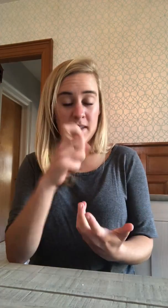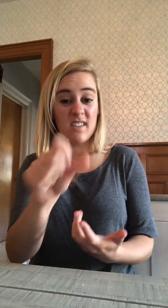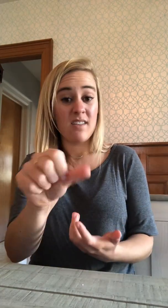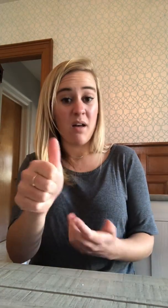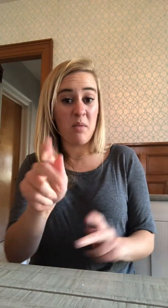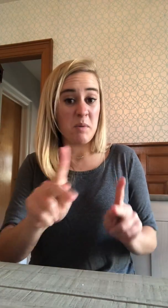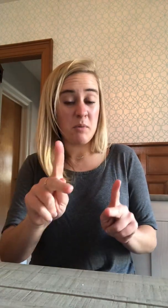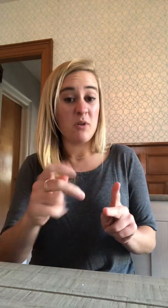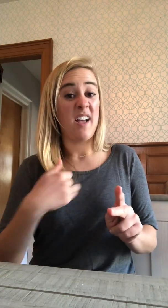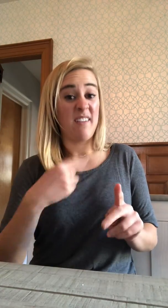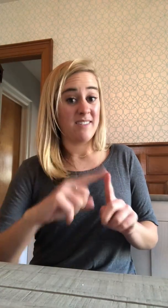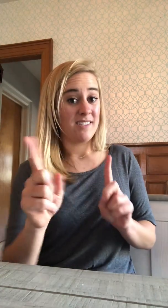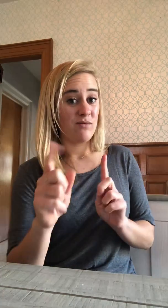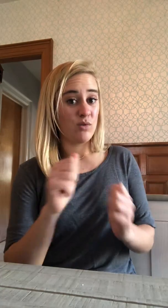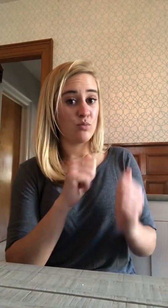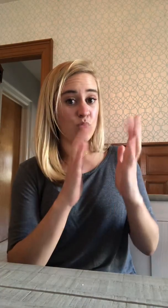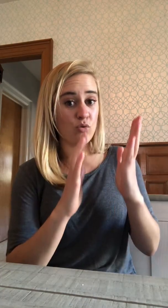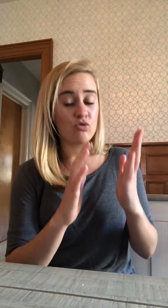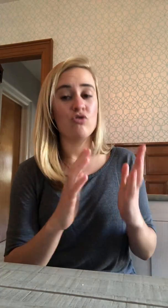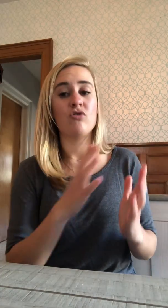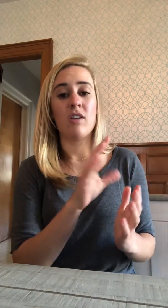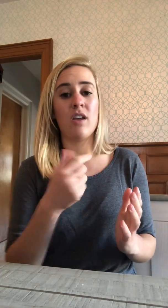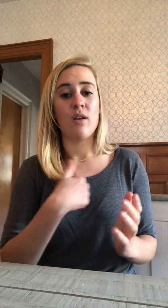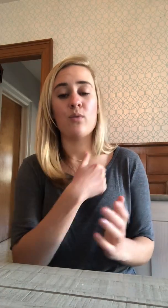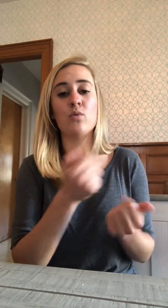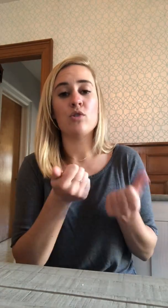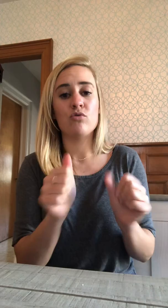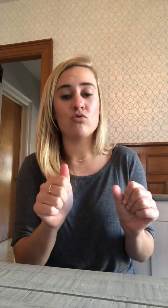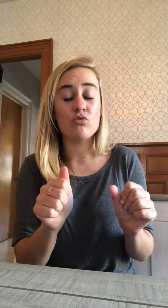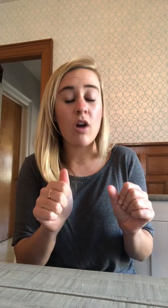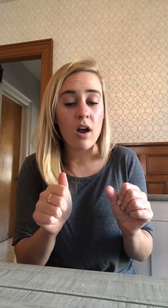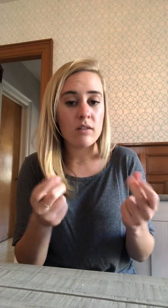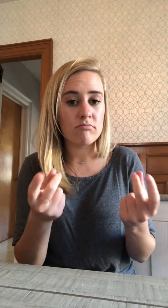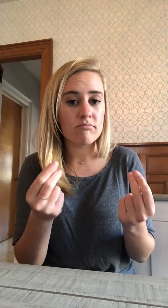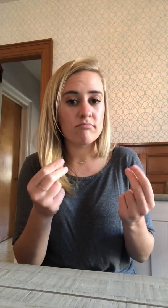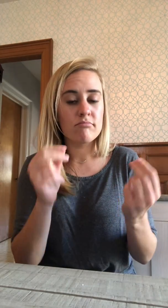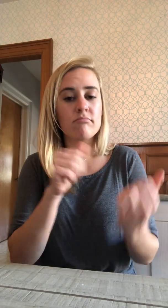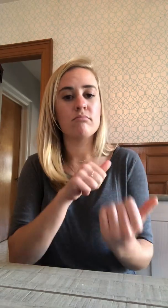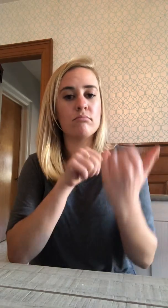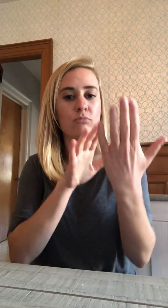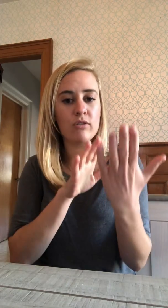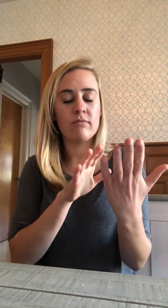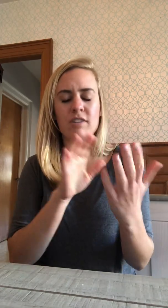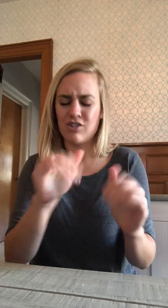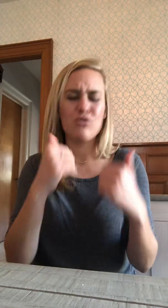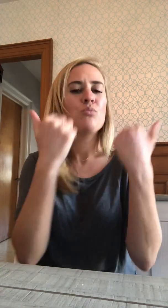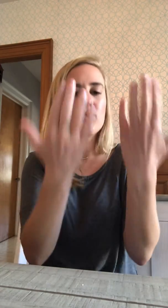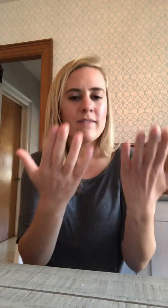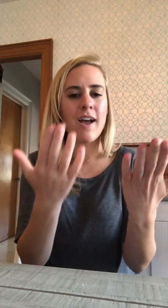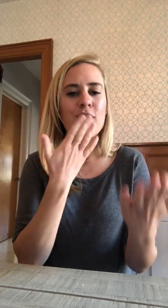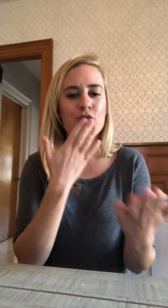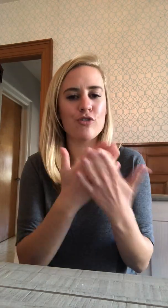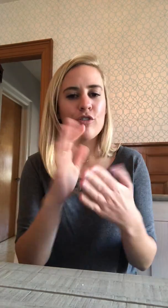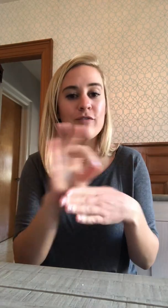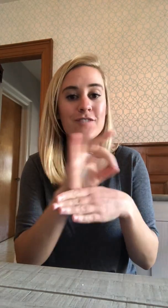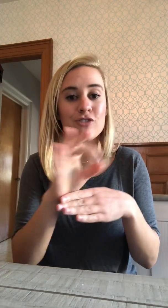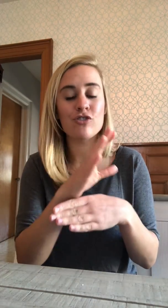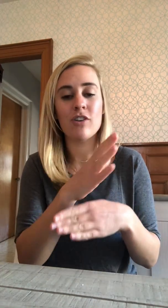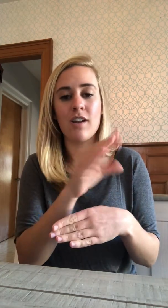And certainly what we try to do is provide good function and good aesthetics, but you do what you can do in the best interest of the